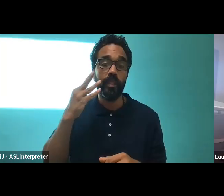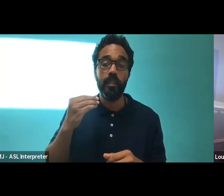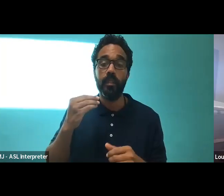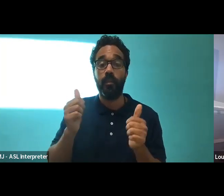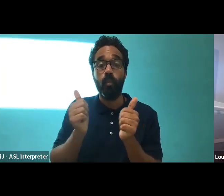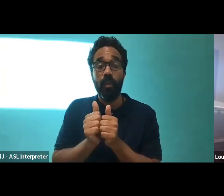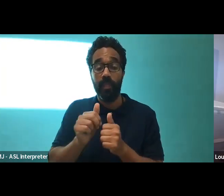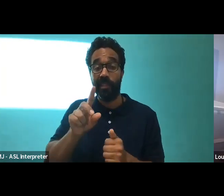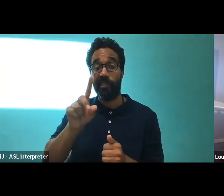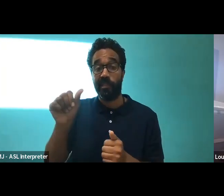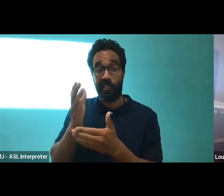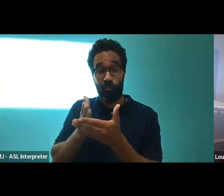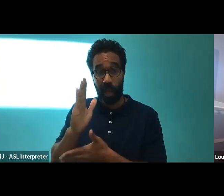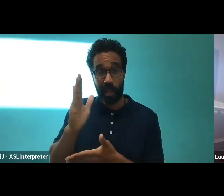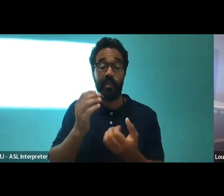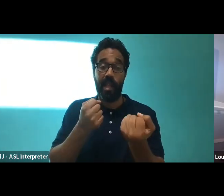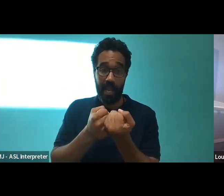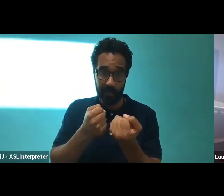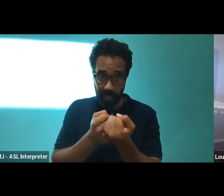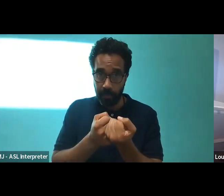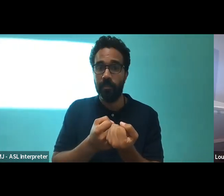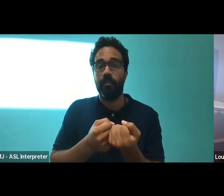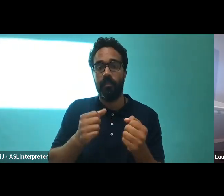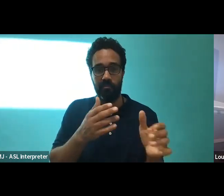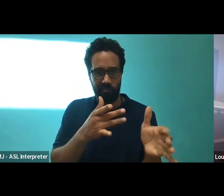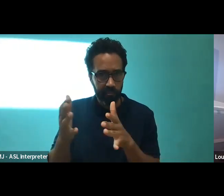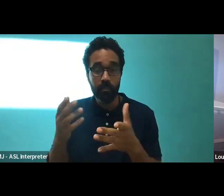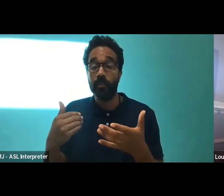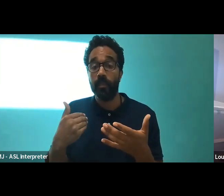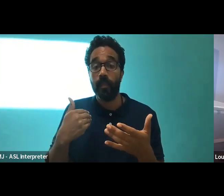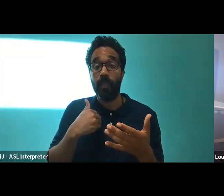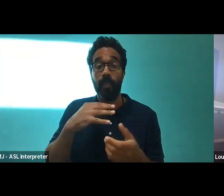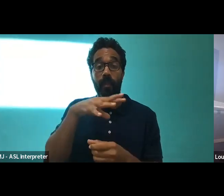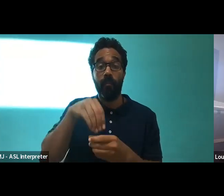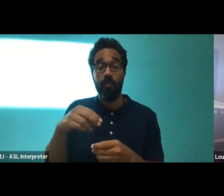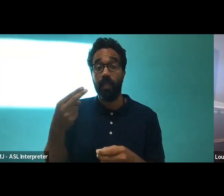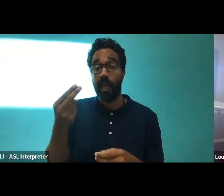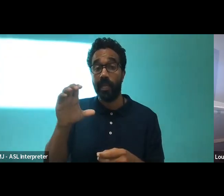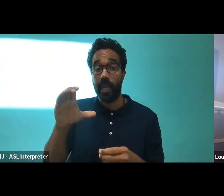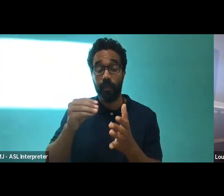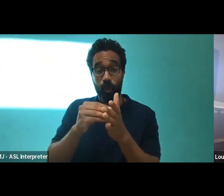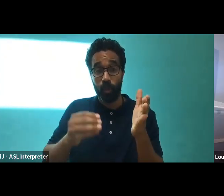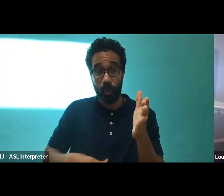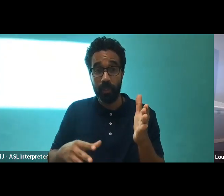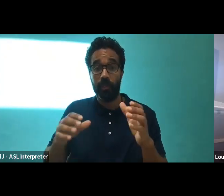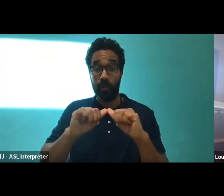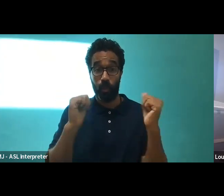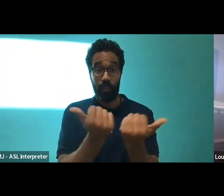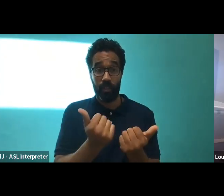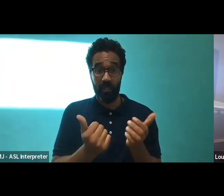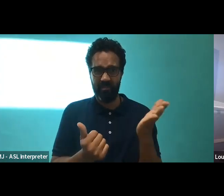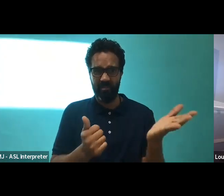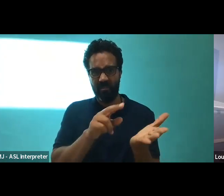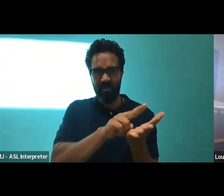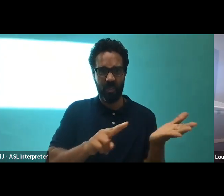disability rights and activism, and got involved in the Handicapped Student Association there at the university.